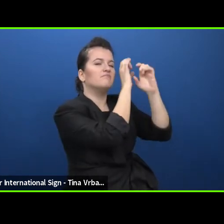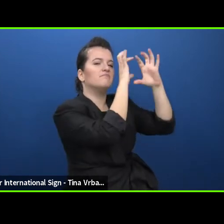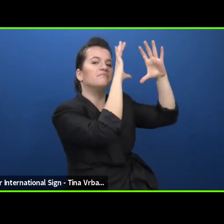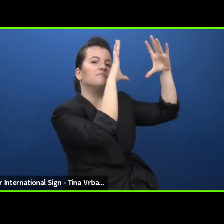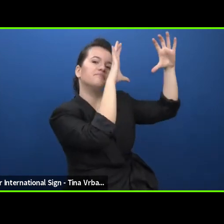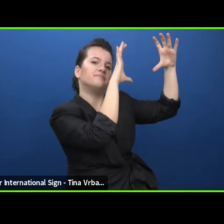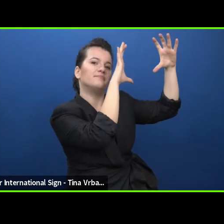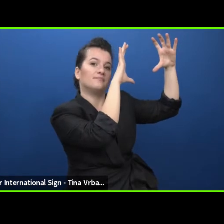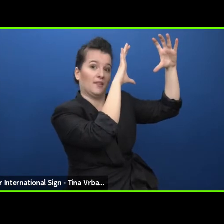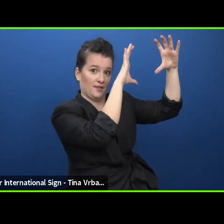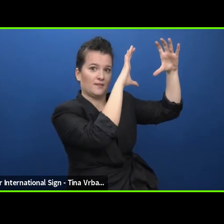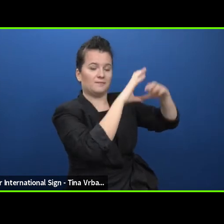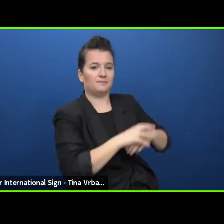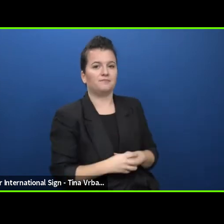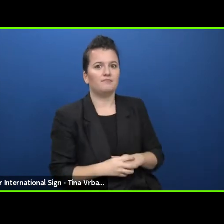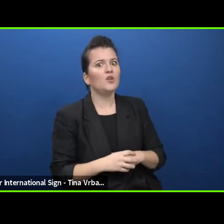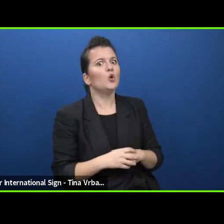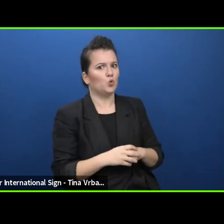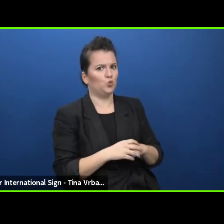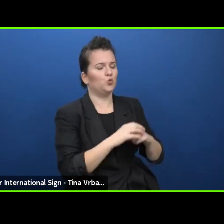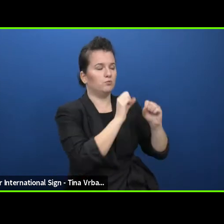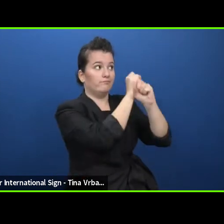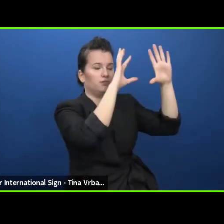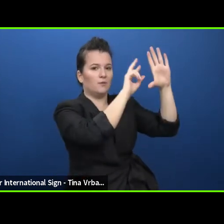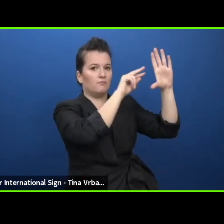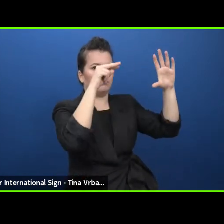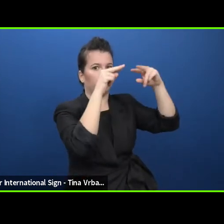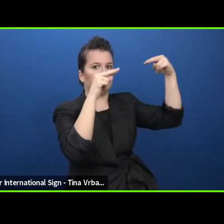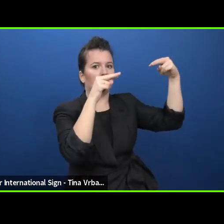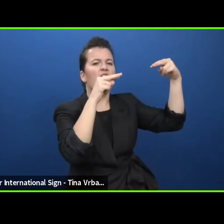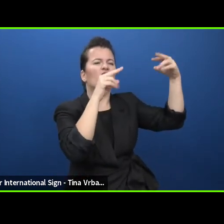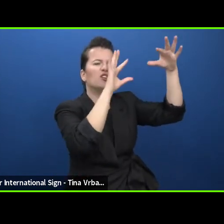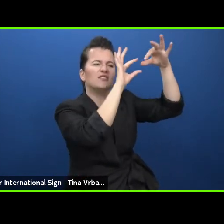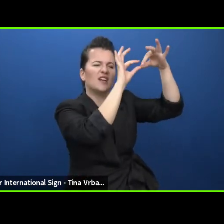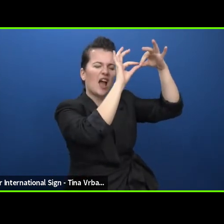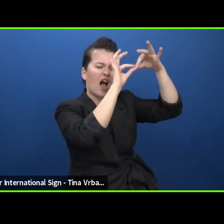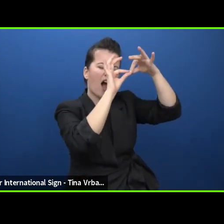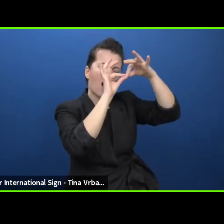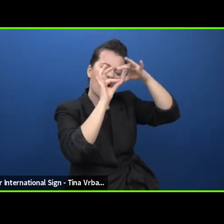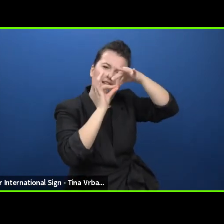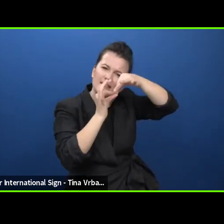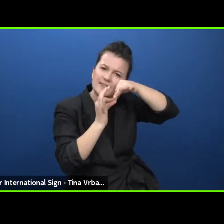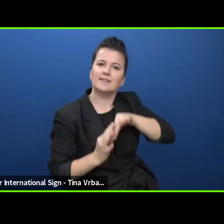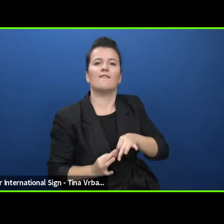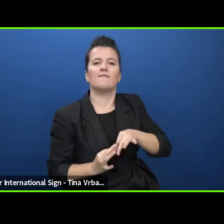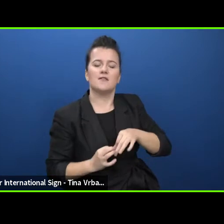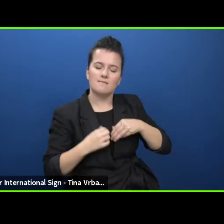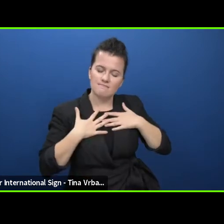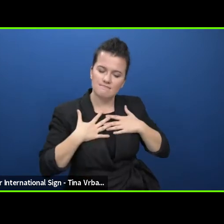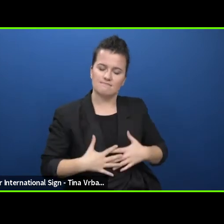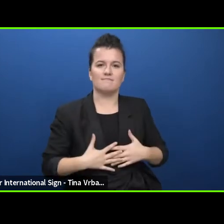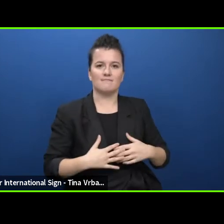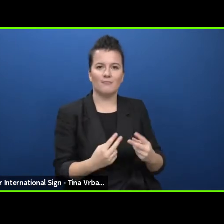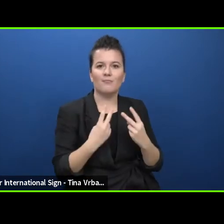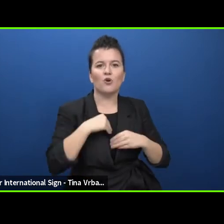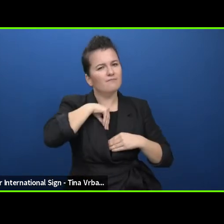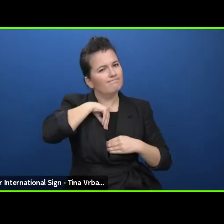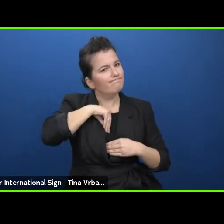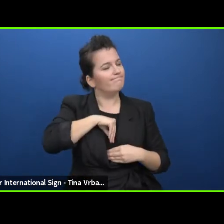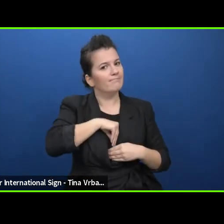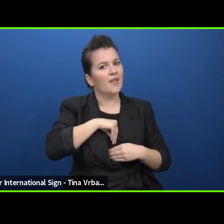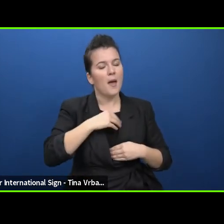arch enemies. First, his own body. Those filthy senses, so easy to be fooled,